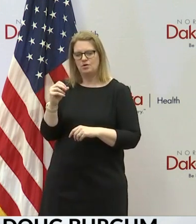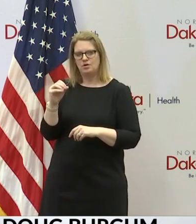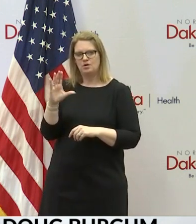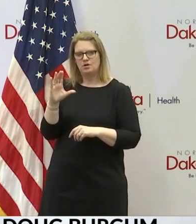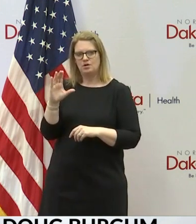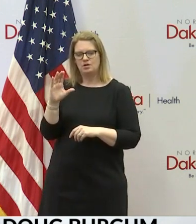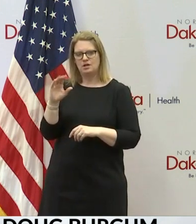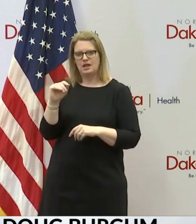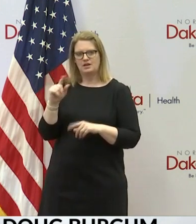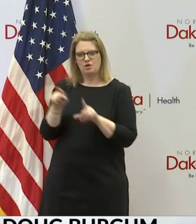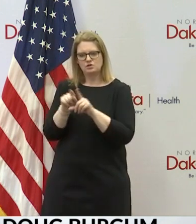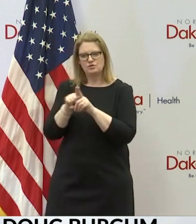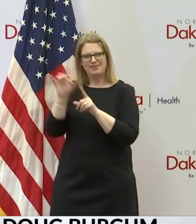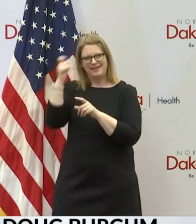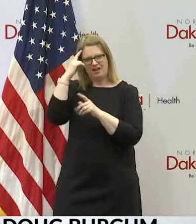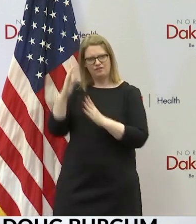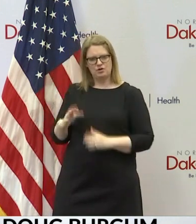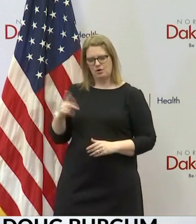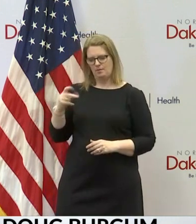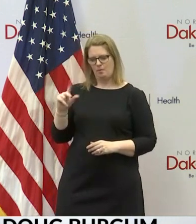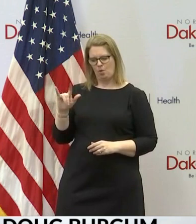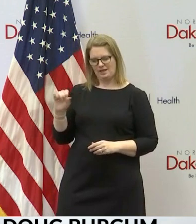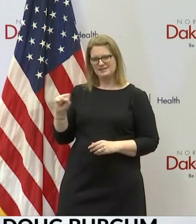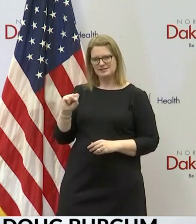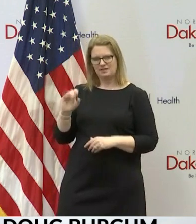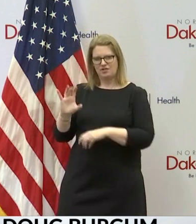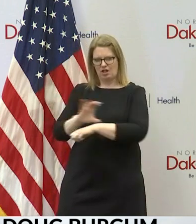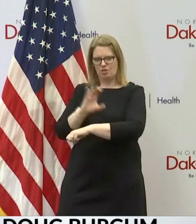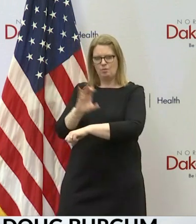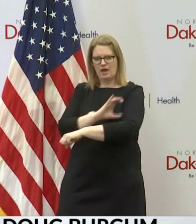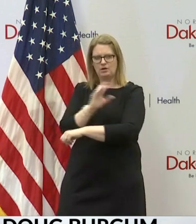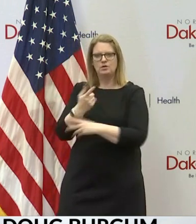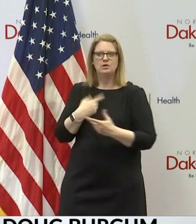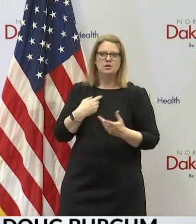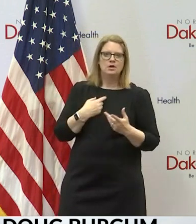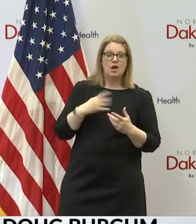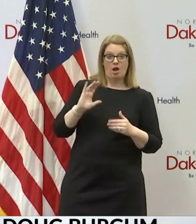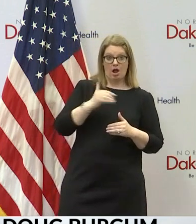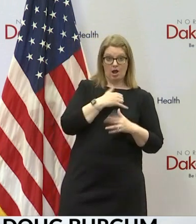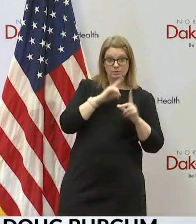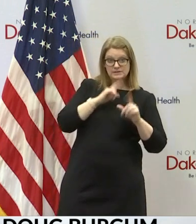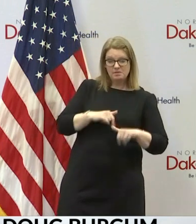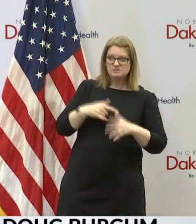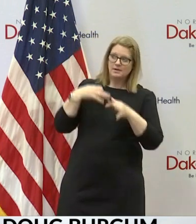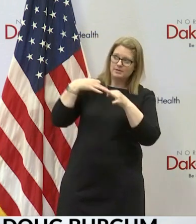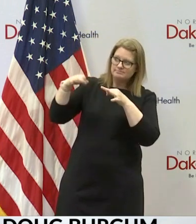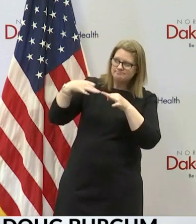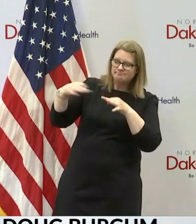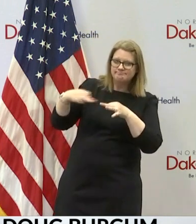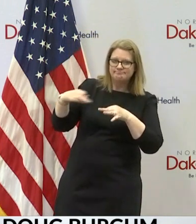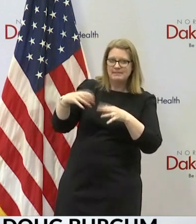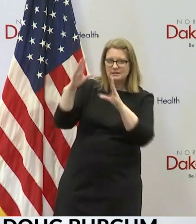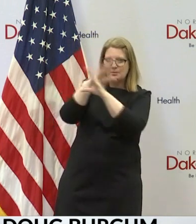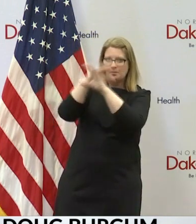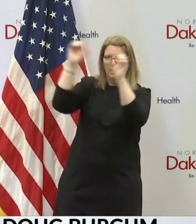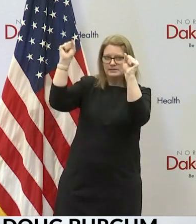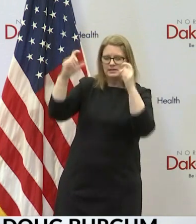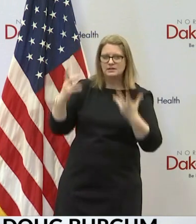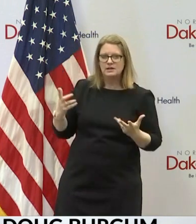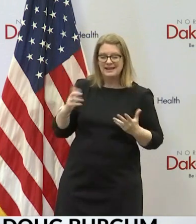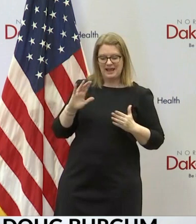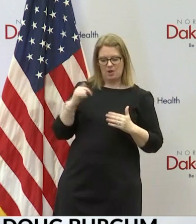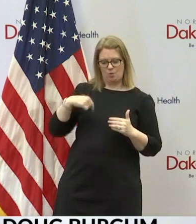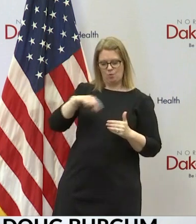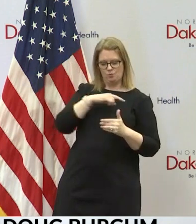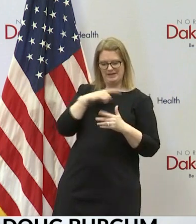the meeting, as has been reported, we had the opportunity to share information with the President regarding our response in North Dakota to our approach to saving